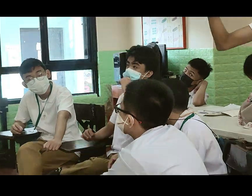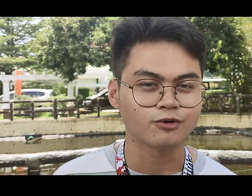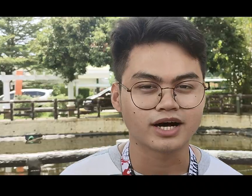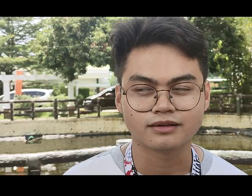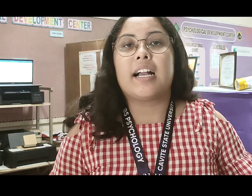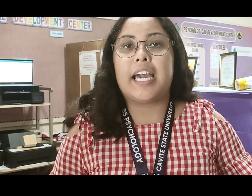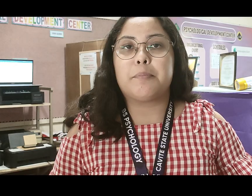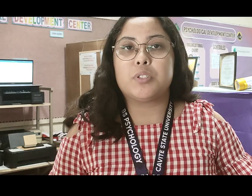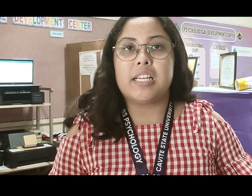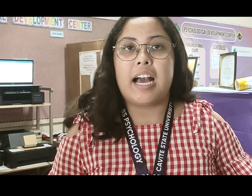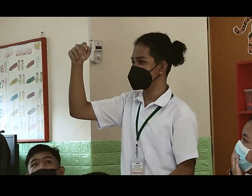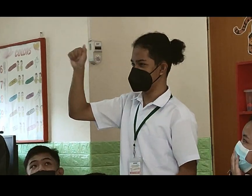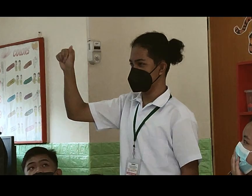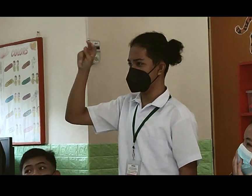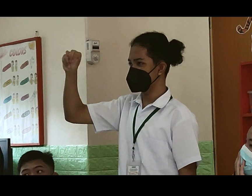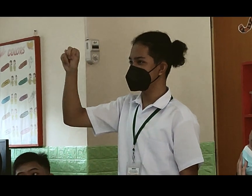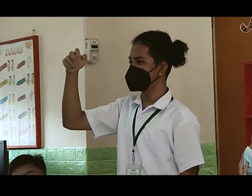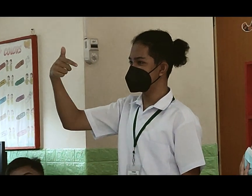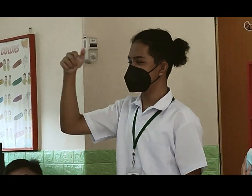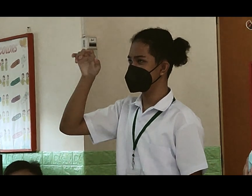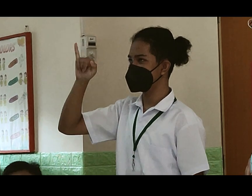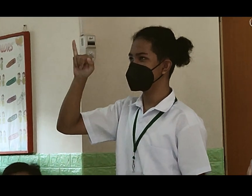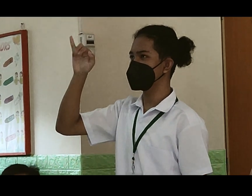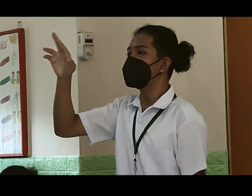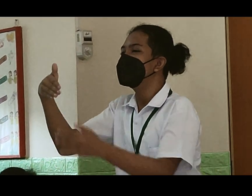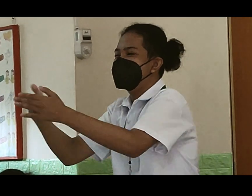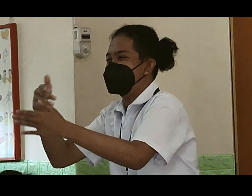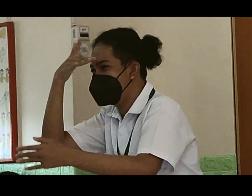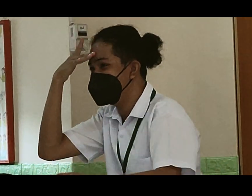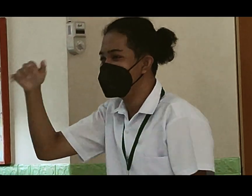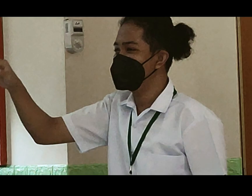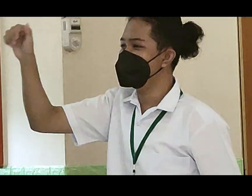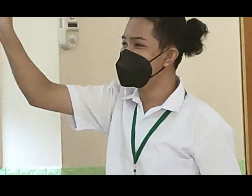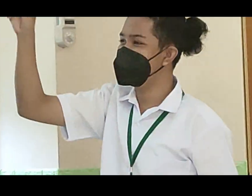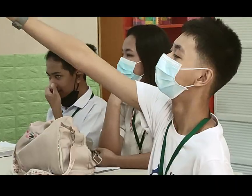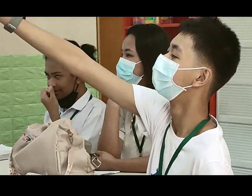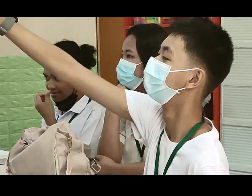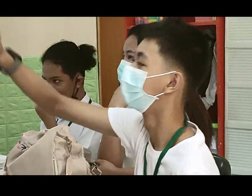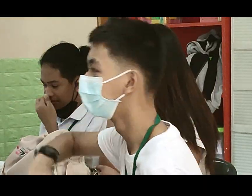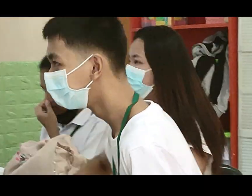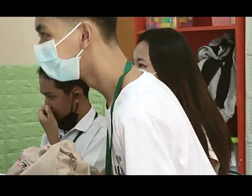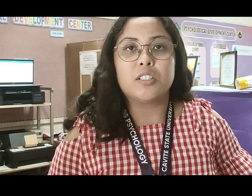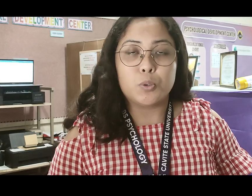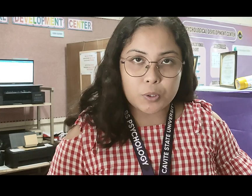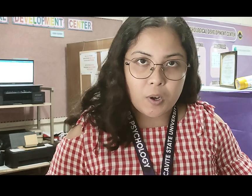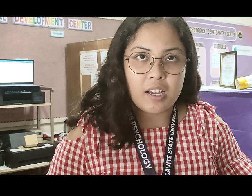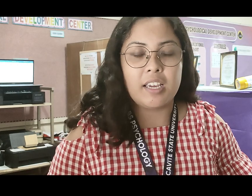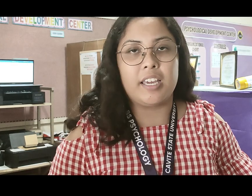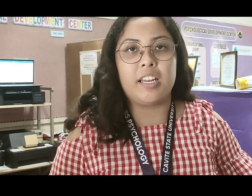or what. Kahit po sila ay ganun po, nabibigyan pa rin po sila ng pagkakataon na matuto in